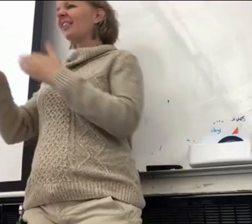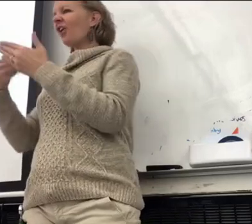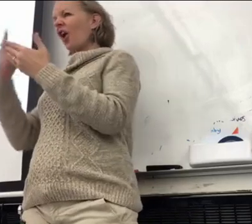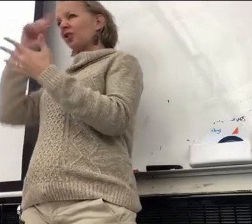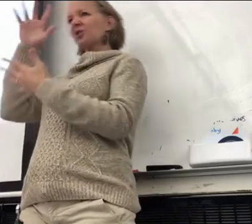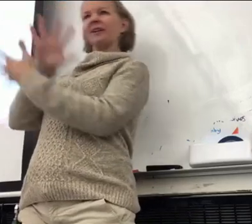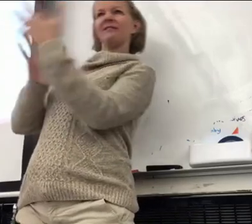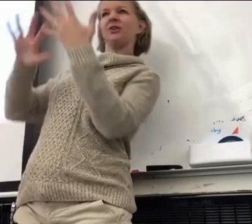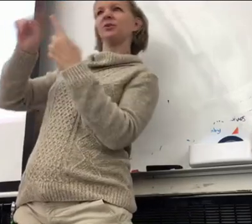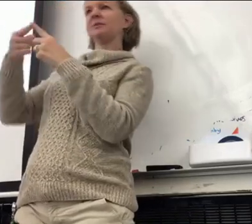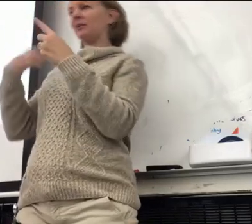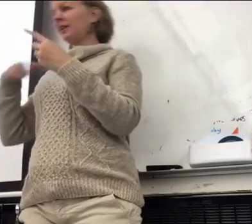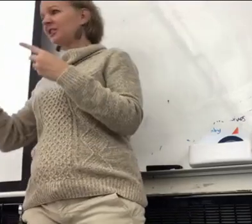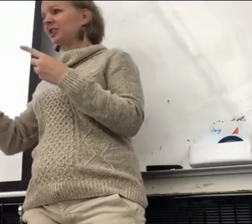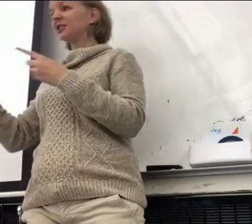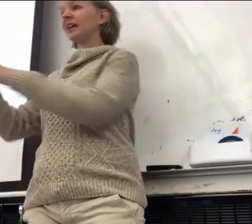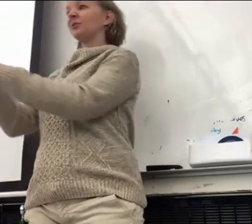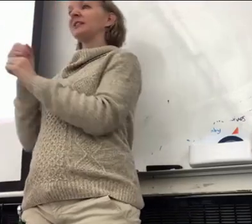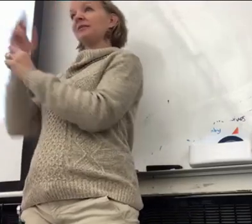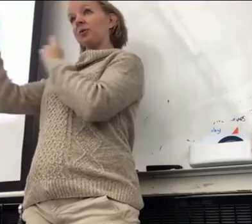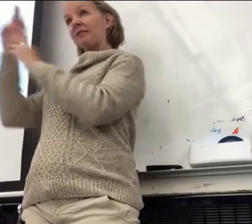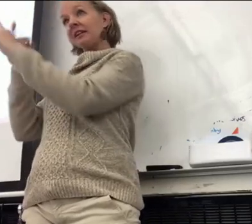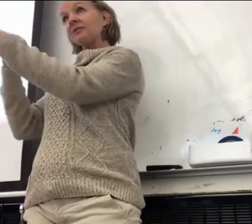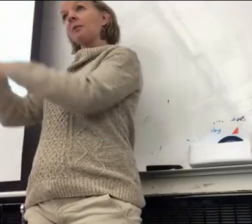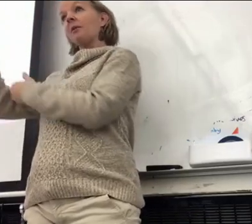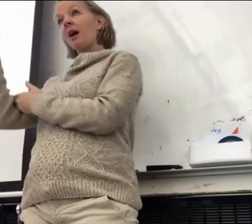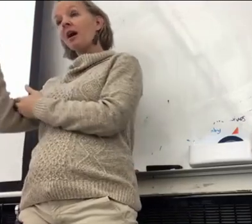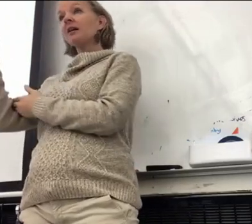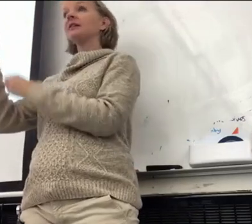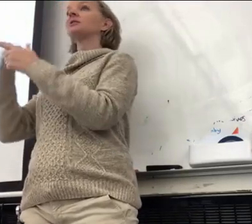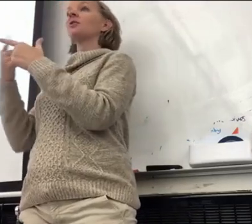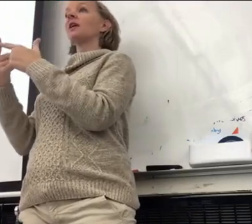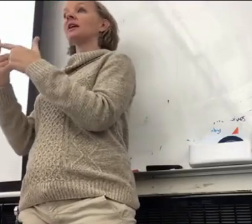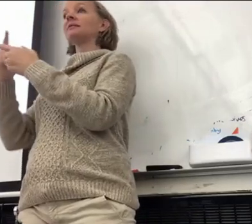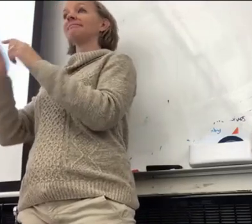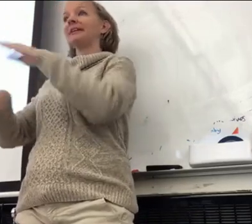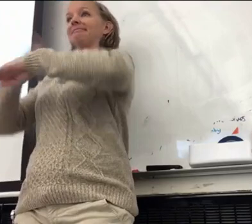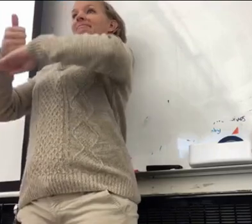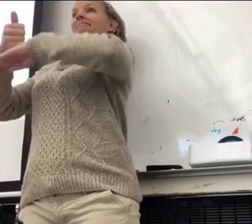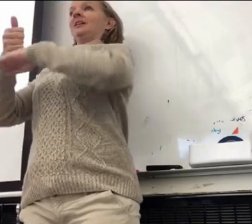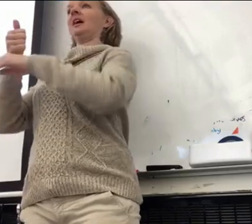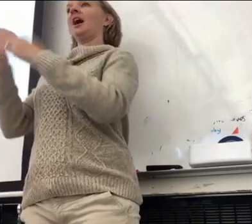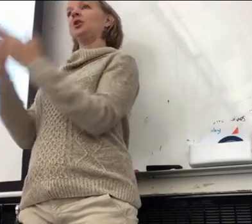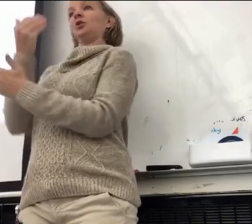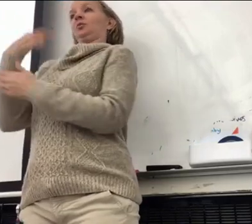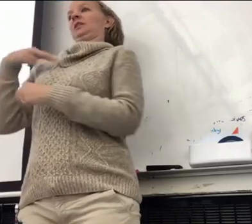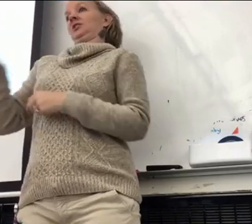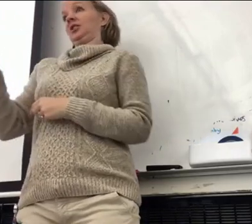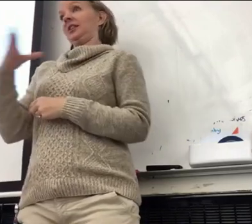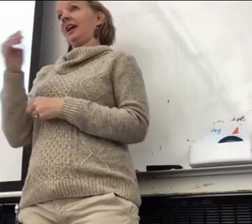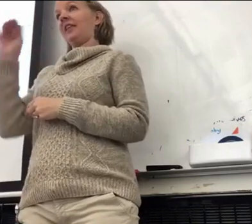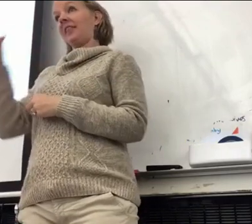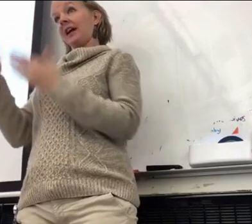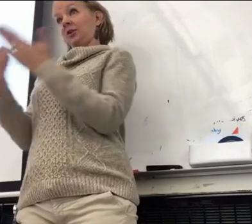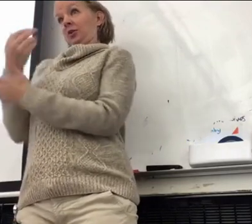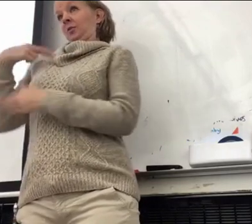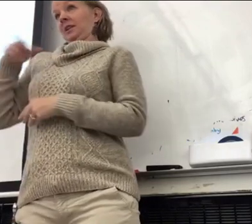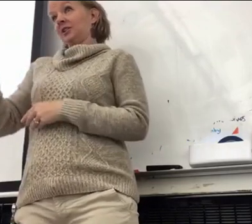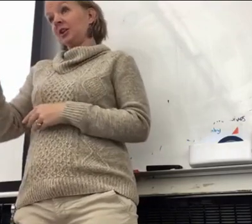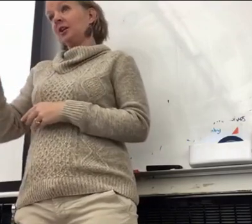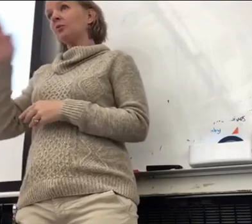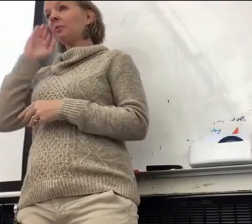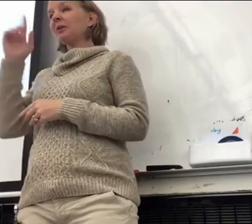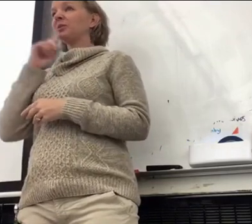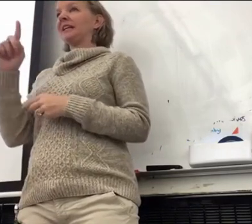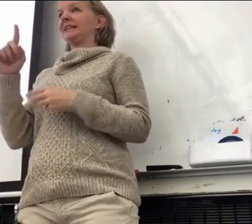about different religions. He received a revelation from God. He then formed a new religion. And this new religion is going to be